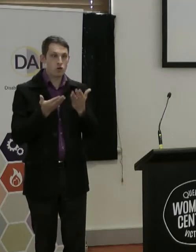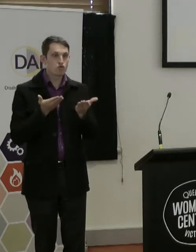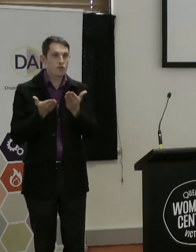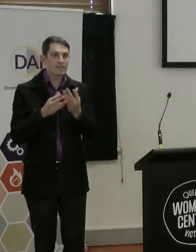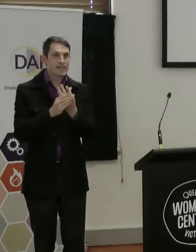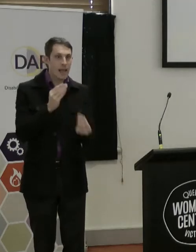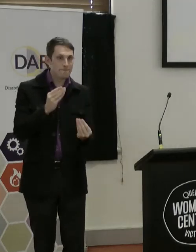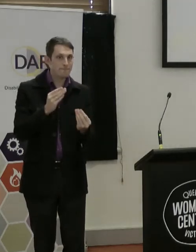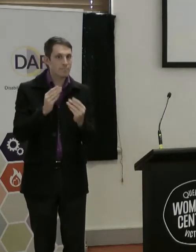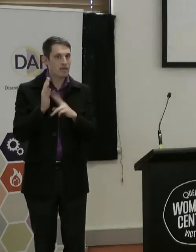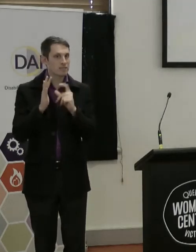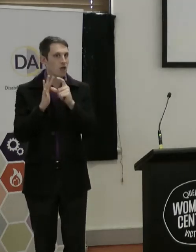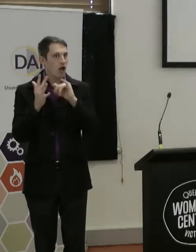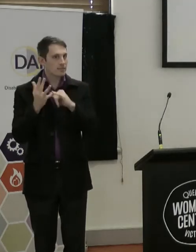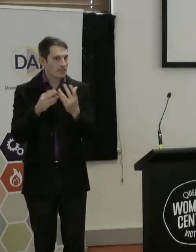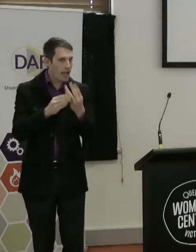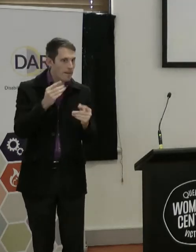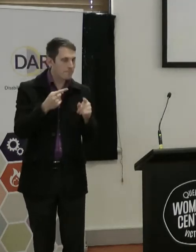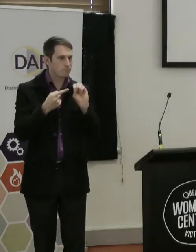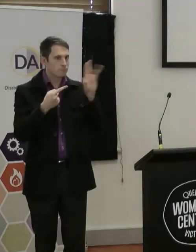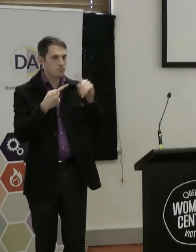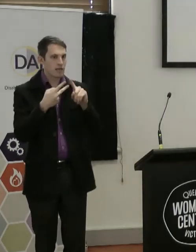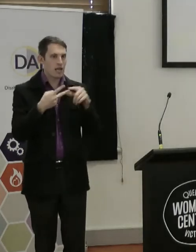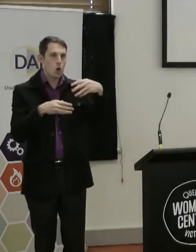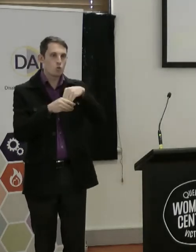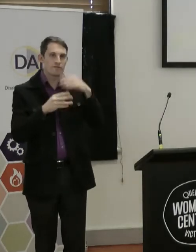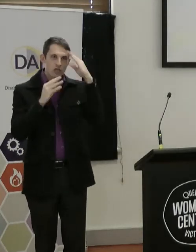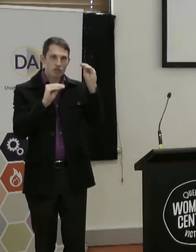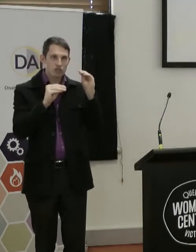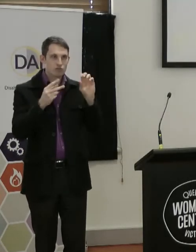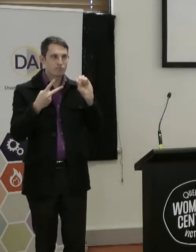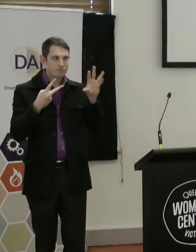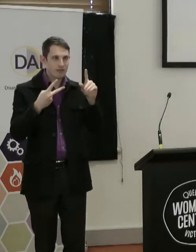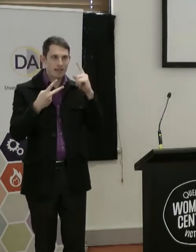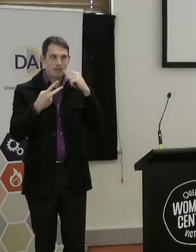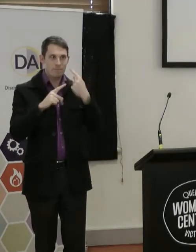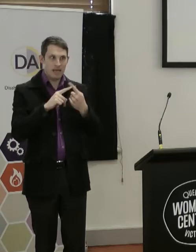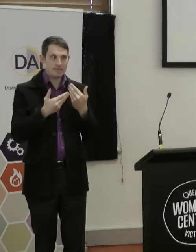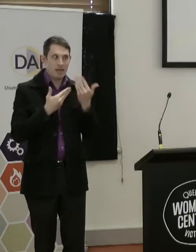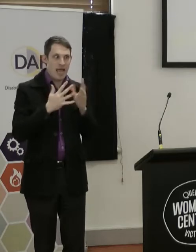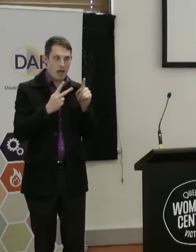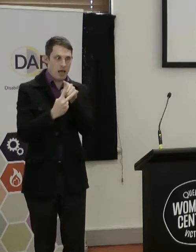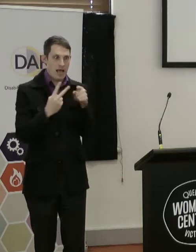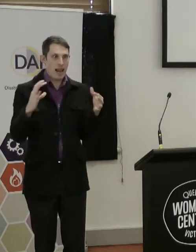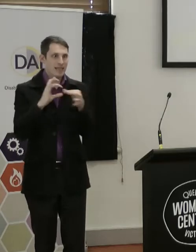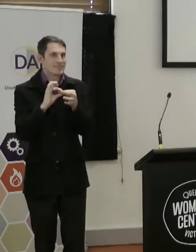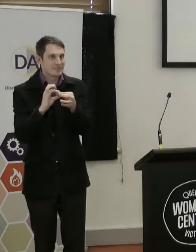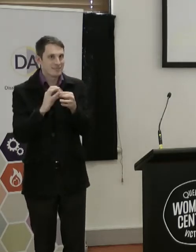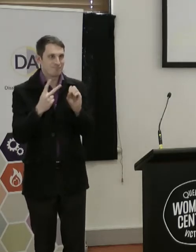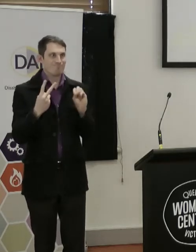the NDIS and inclusive education, and somehow find a way to link the two intuitively, because they don't necessarily go hand in